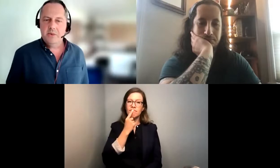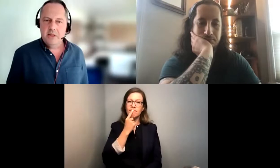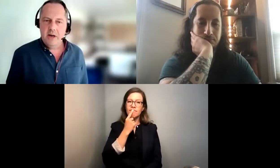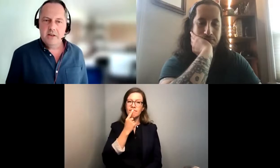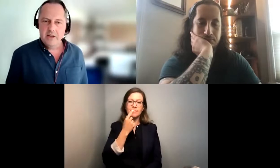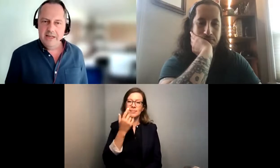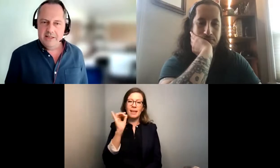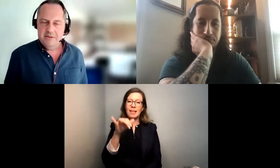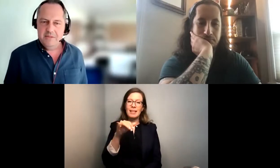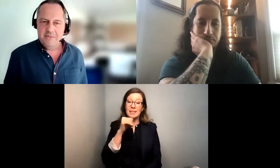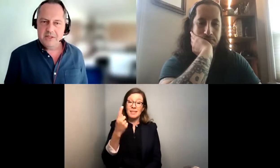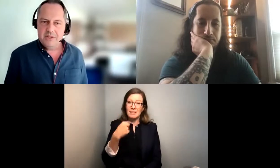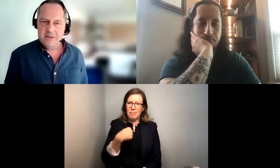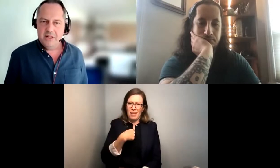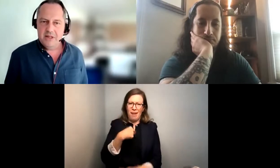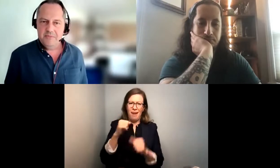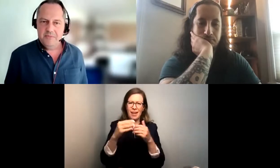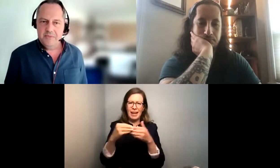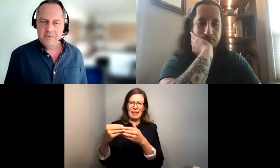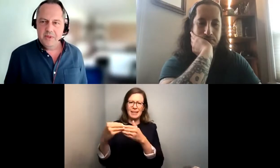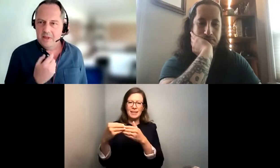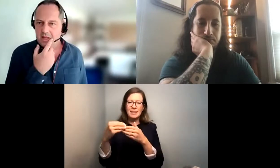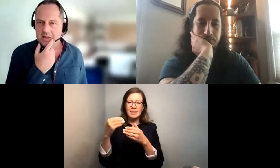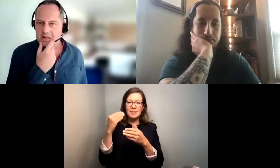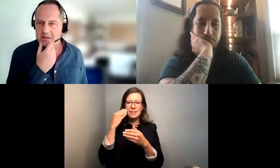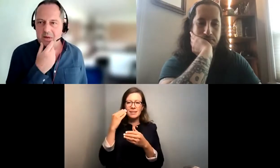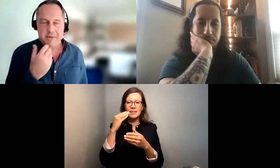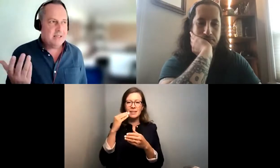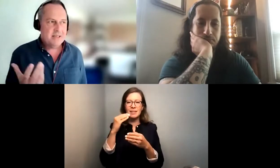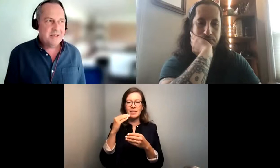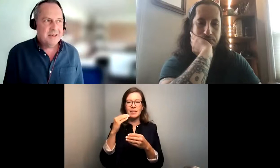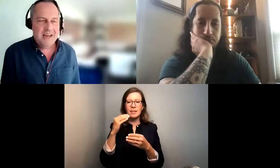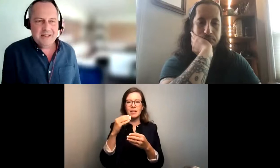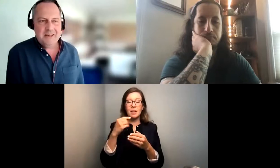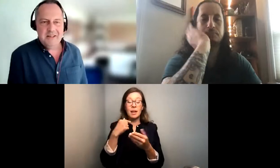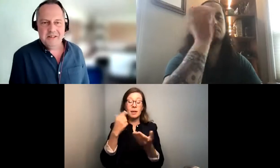That's not something that I could lead on. That's not. And maybe that's